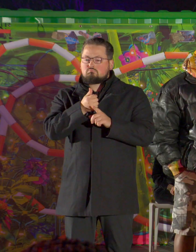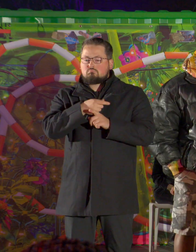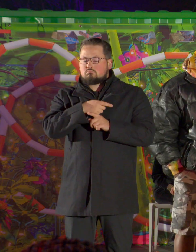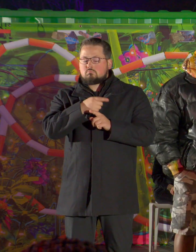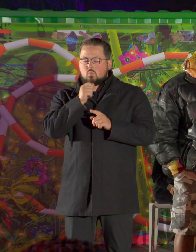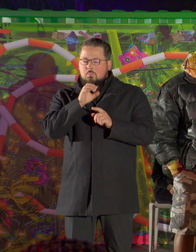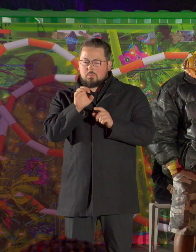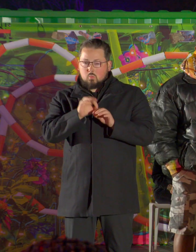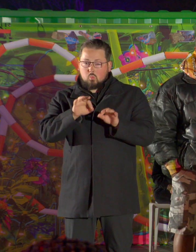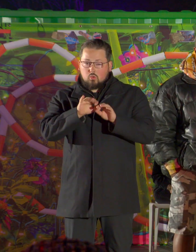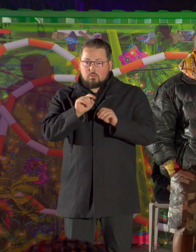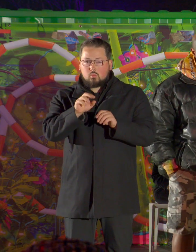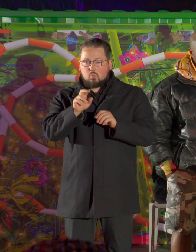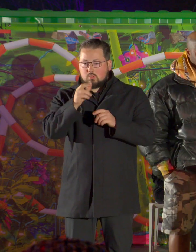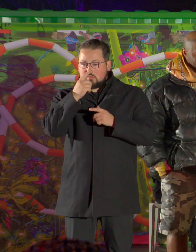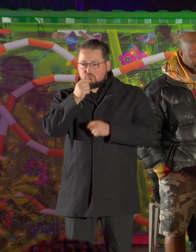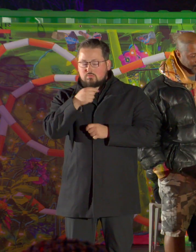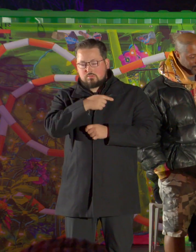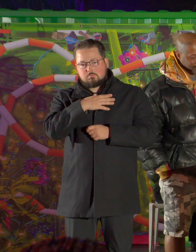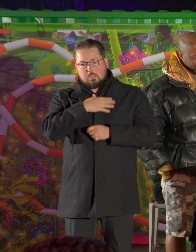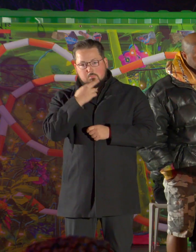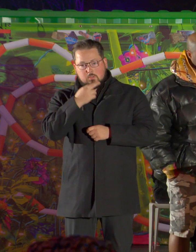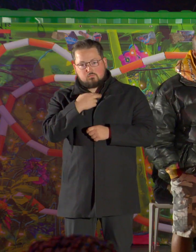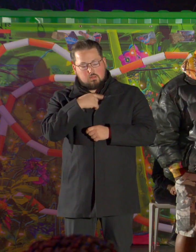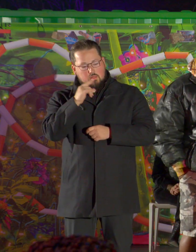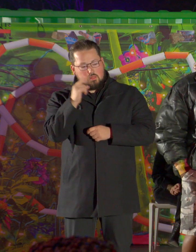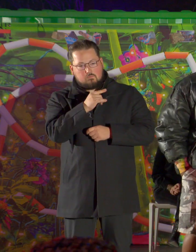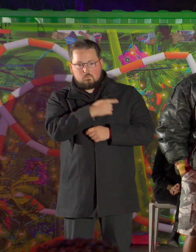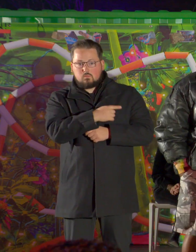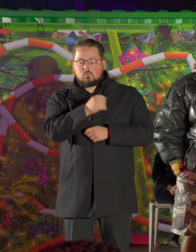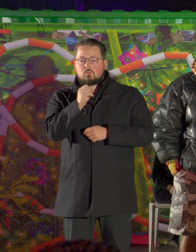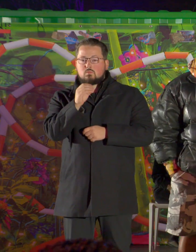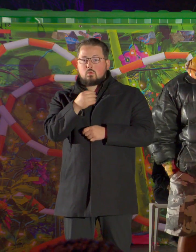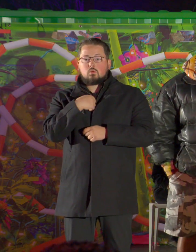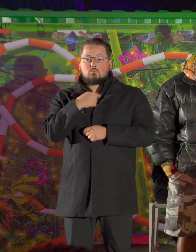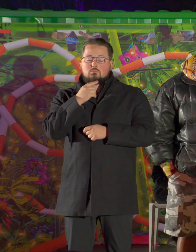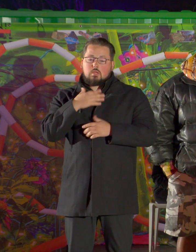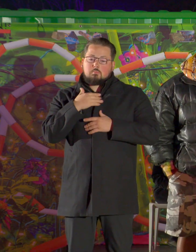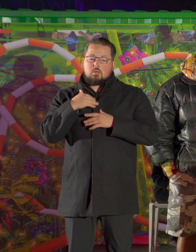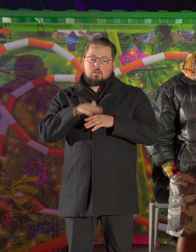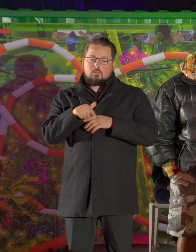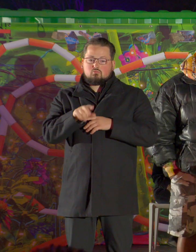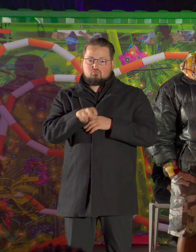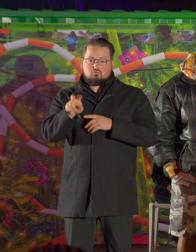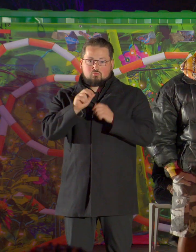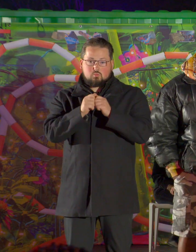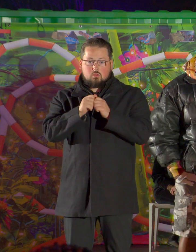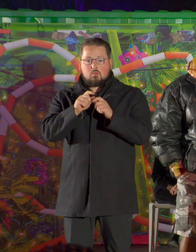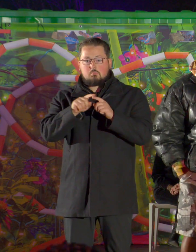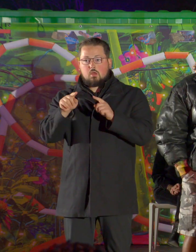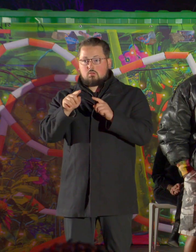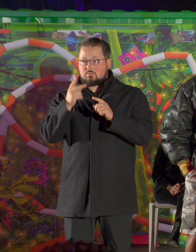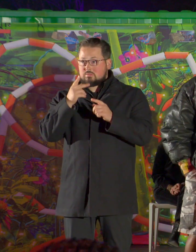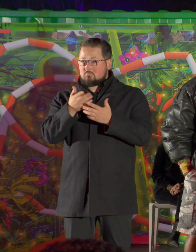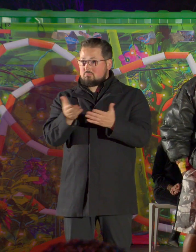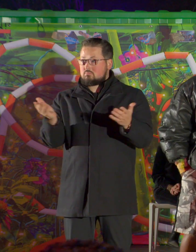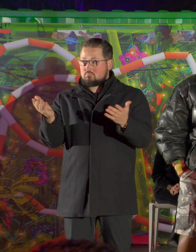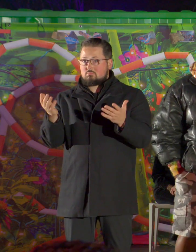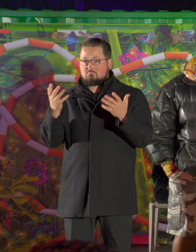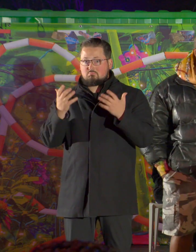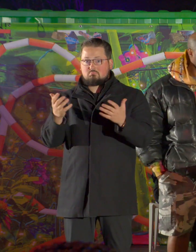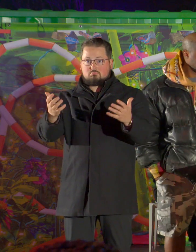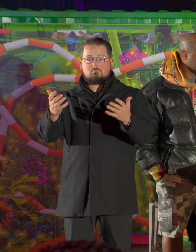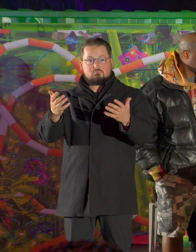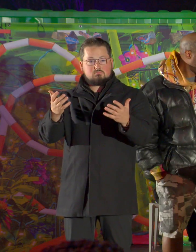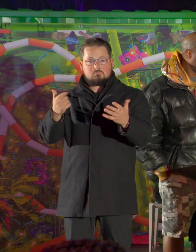or interesting to do without him. He's my best friend. I love you, Malcolm. So I'm glad we're on this journey together. But looking out at this turnout is,